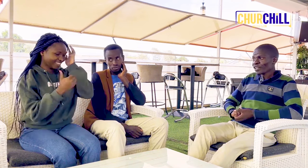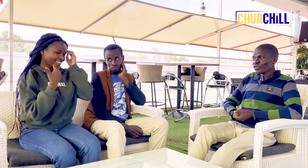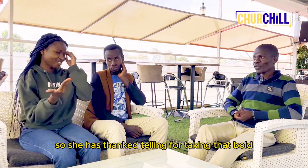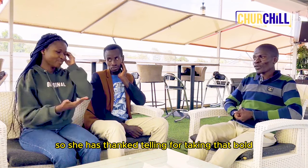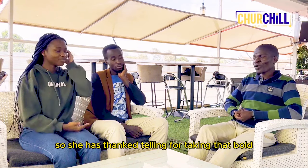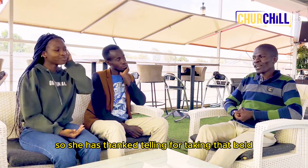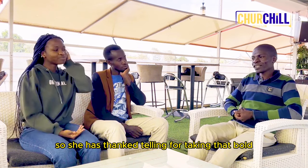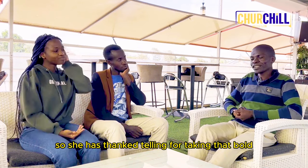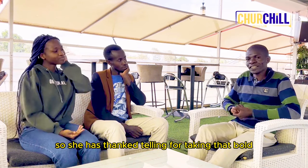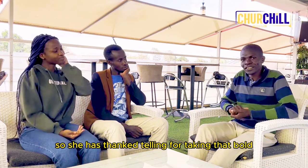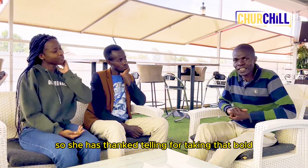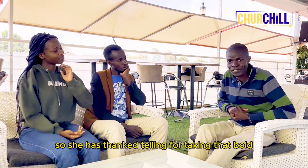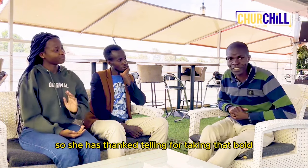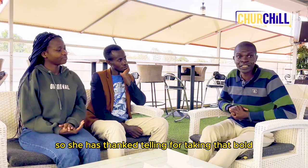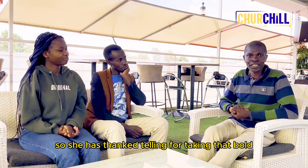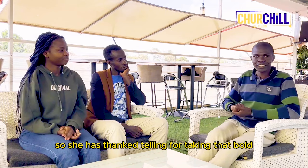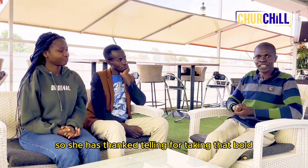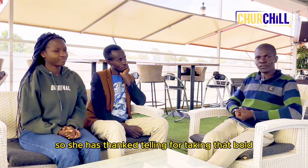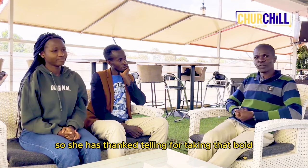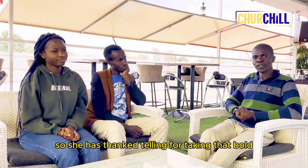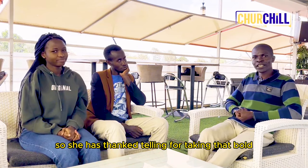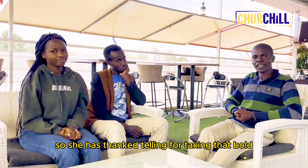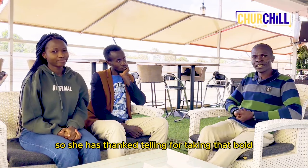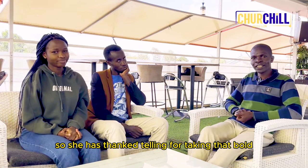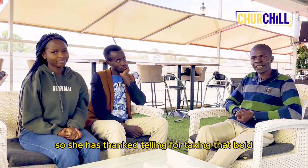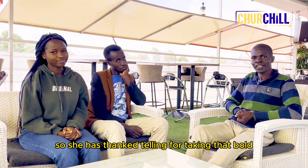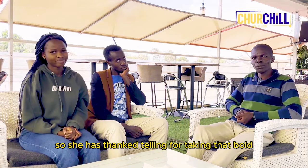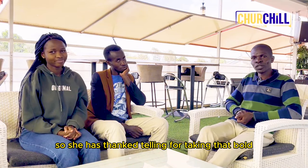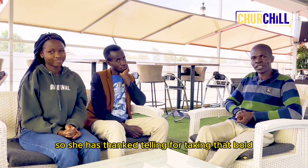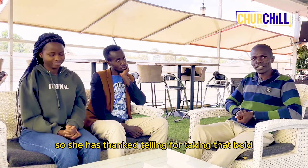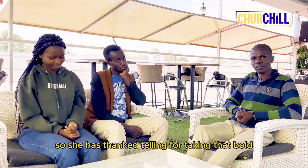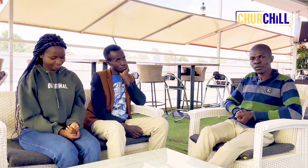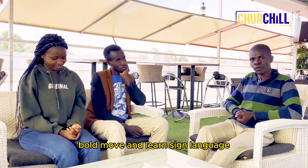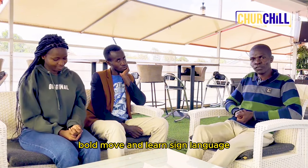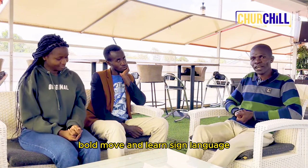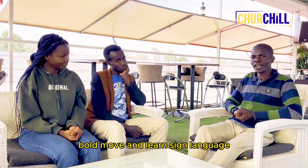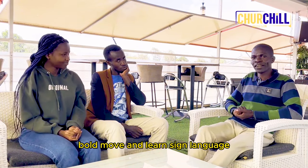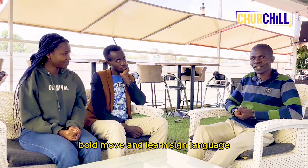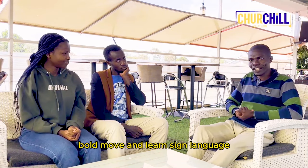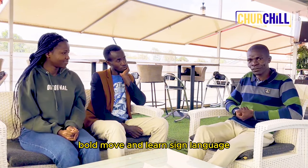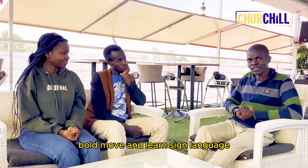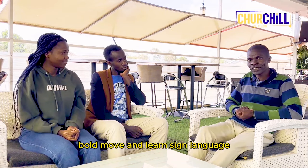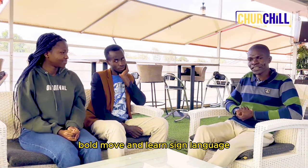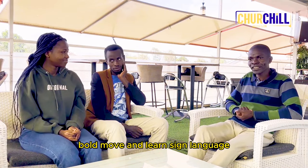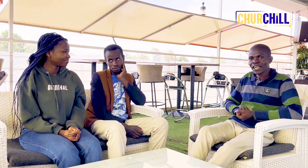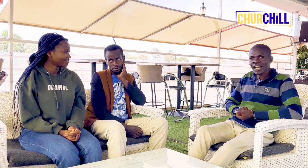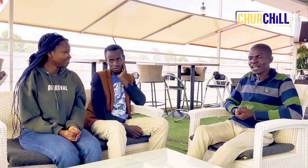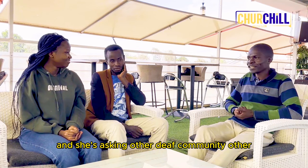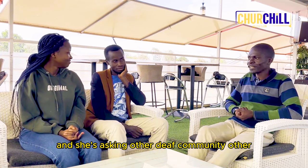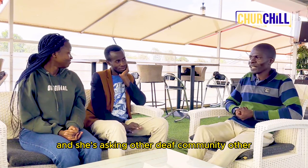So, she, she has thanked Charlene for taking that, uh, bold, bold move and learn sign language. And she's